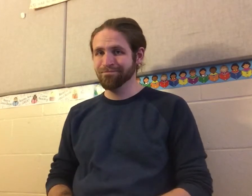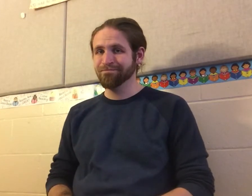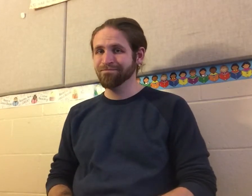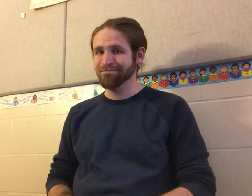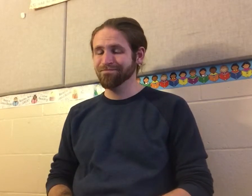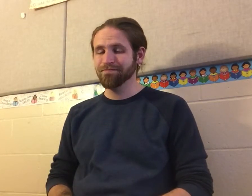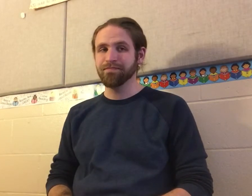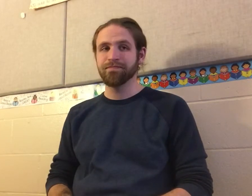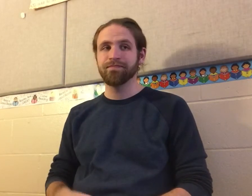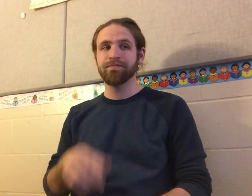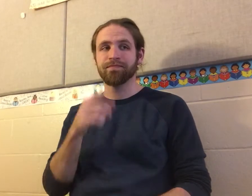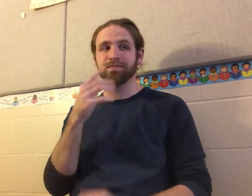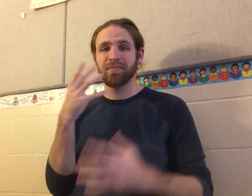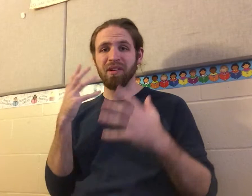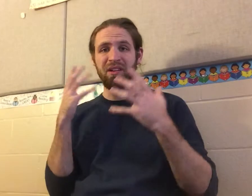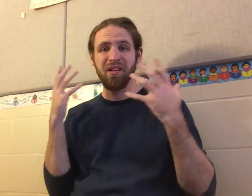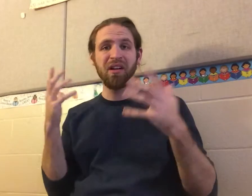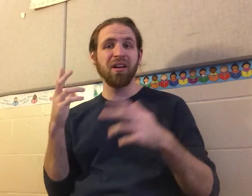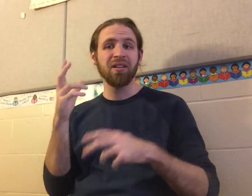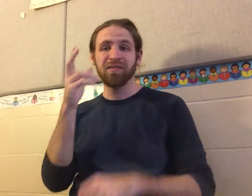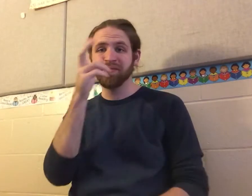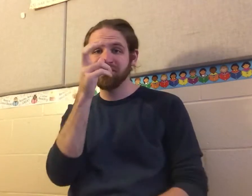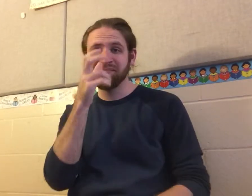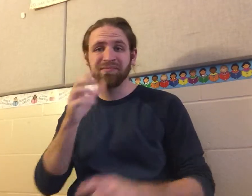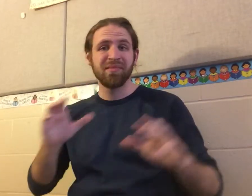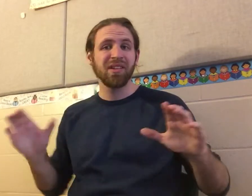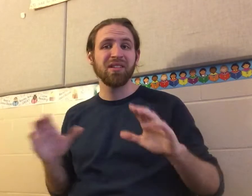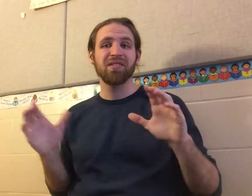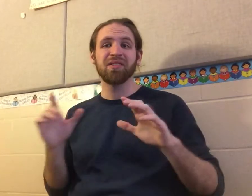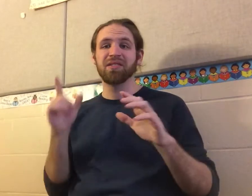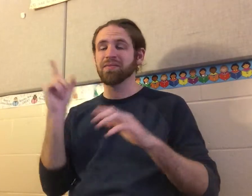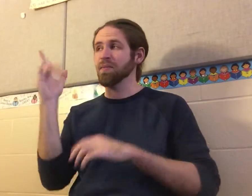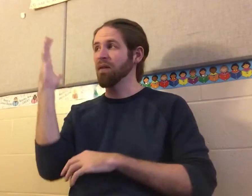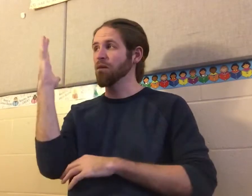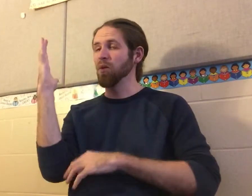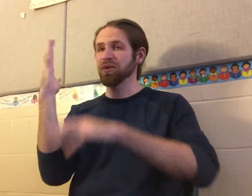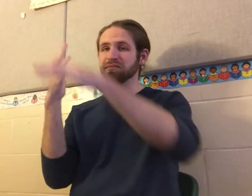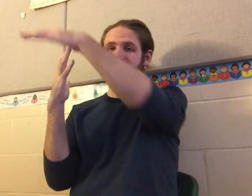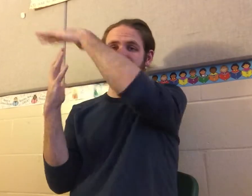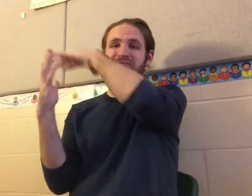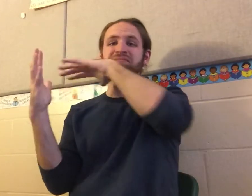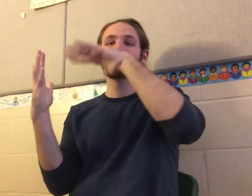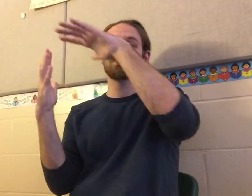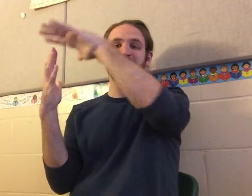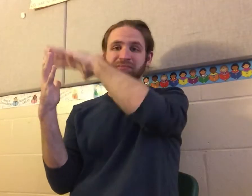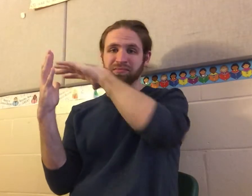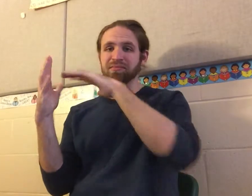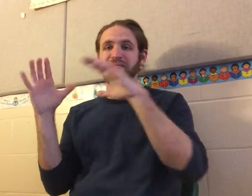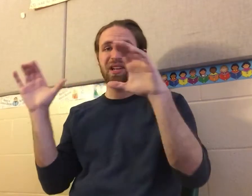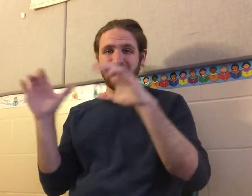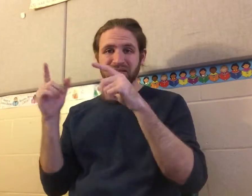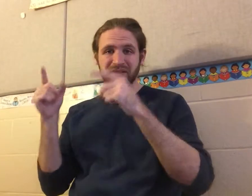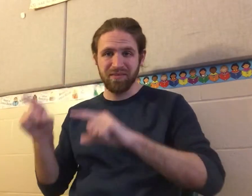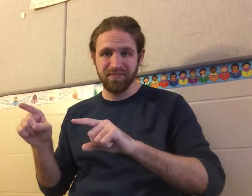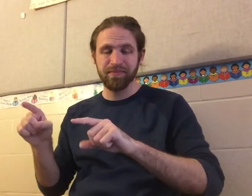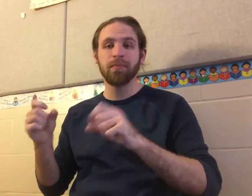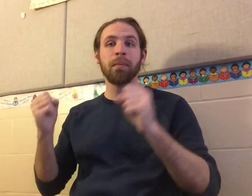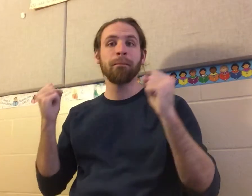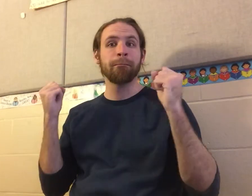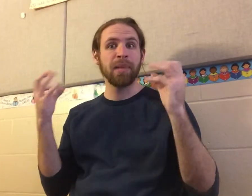Lots of insects activity takes place overhead in the forest. But many insects also live on the forest